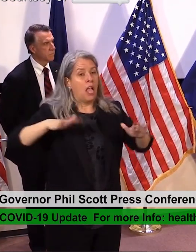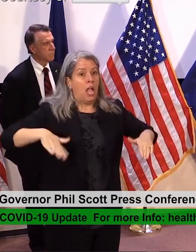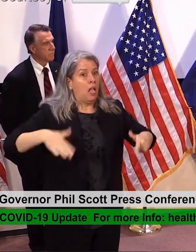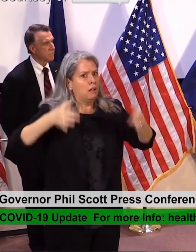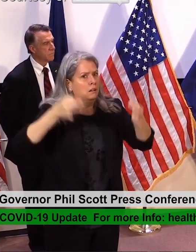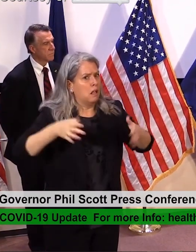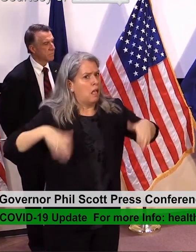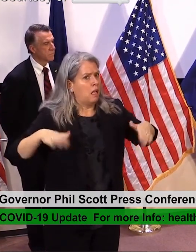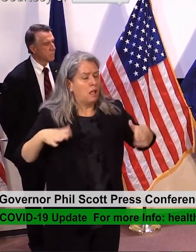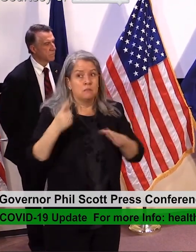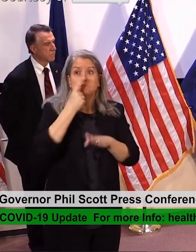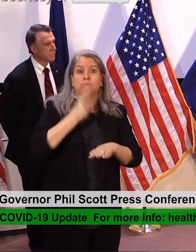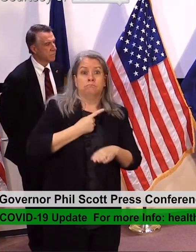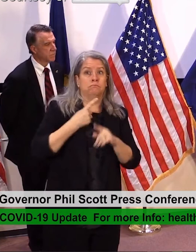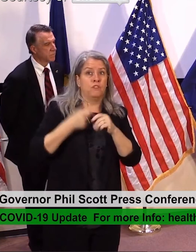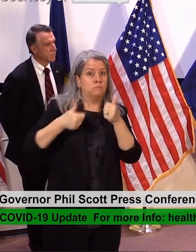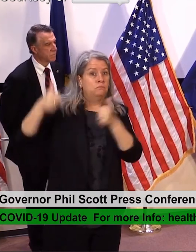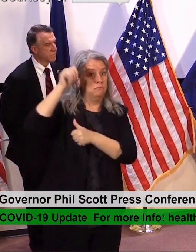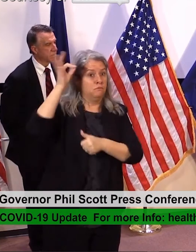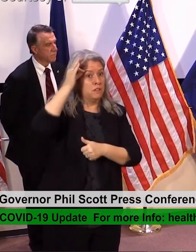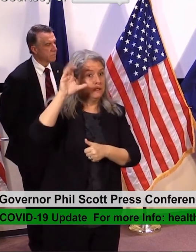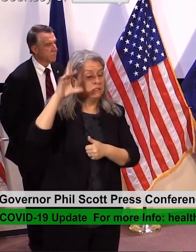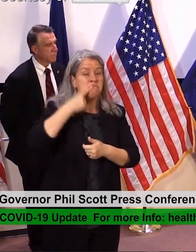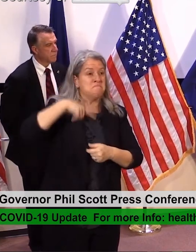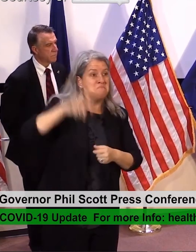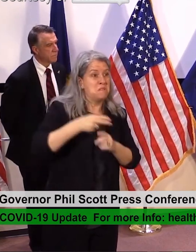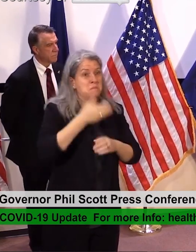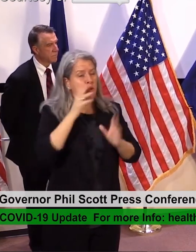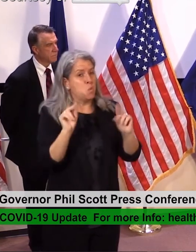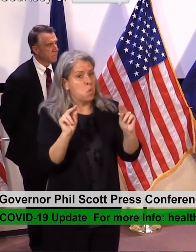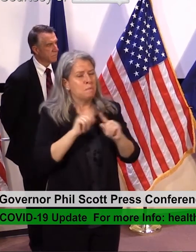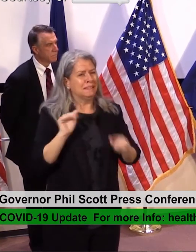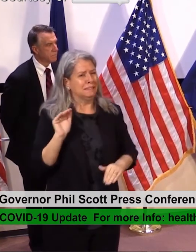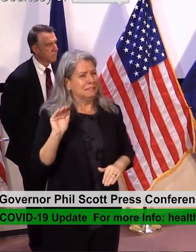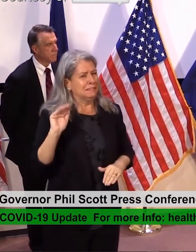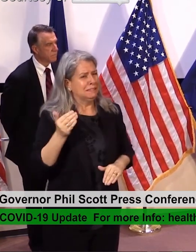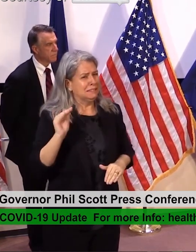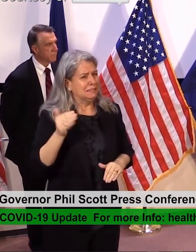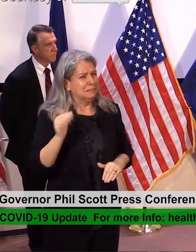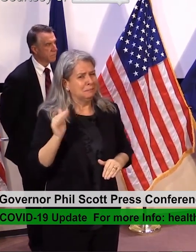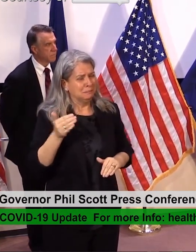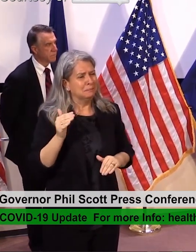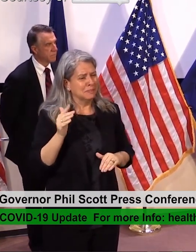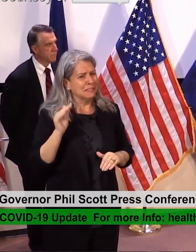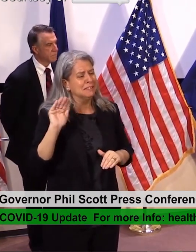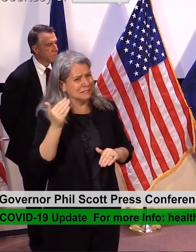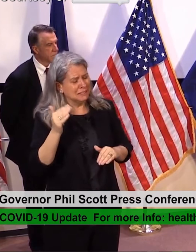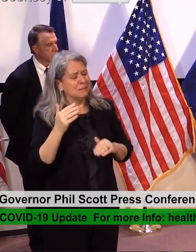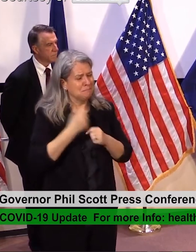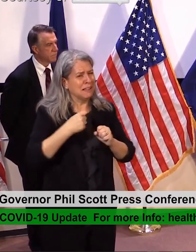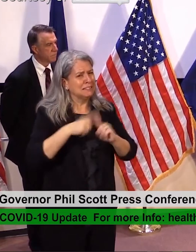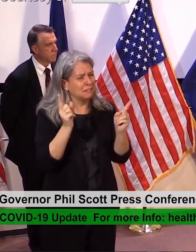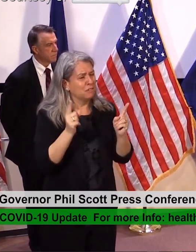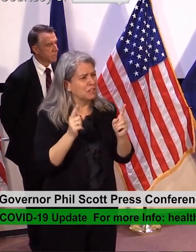has not yet come from CDC or other organizations. And it's evolving fast, like everything else